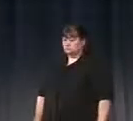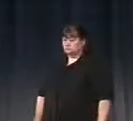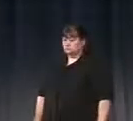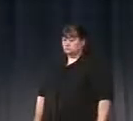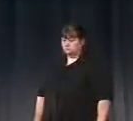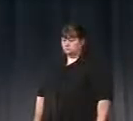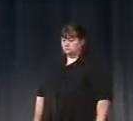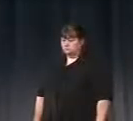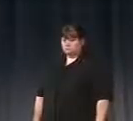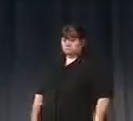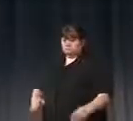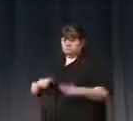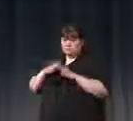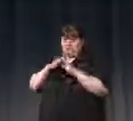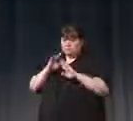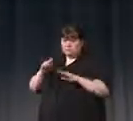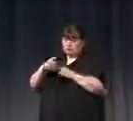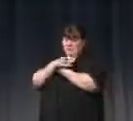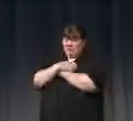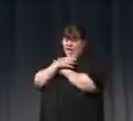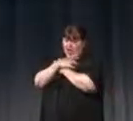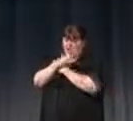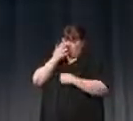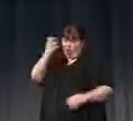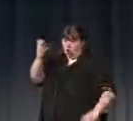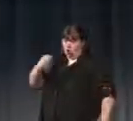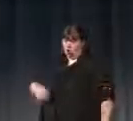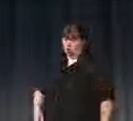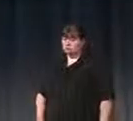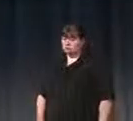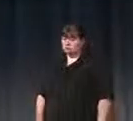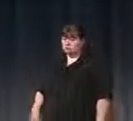A little quiet. It's supposed to be a bear roaring.